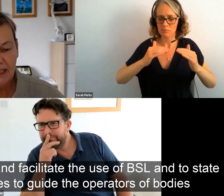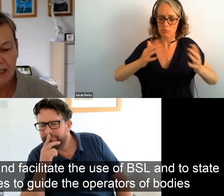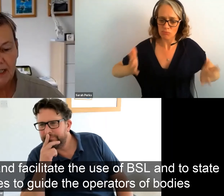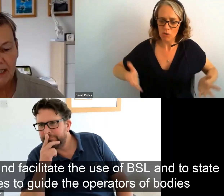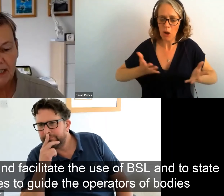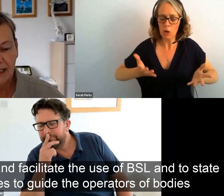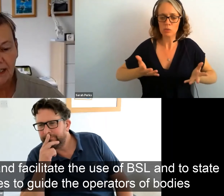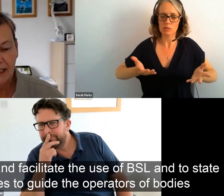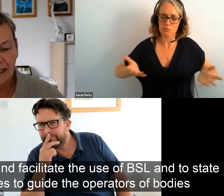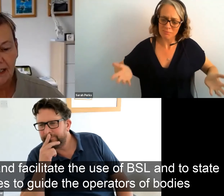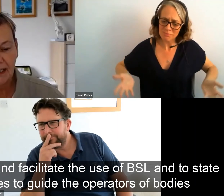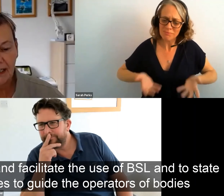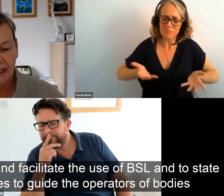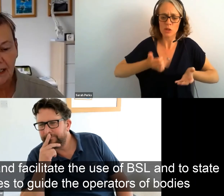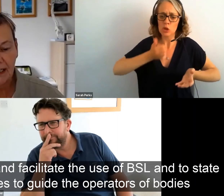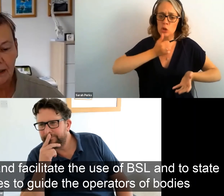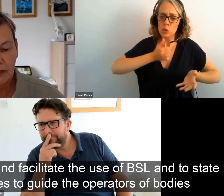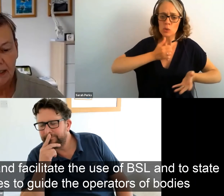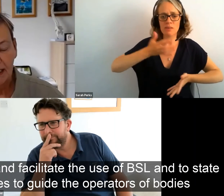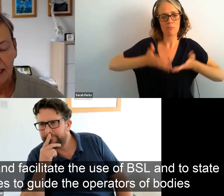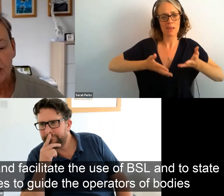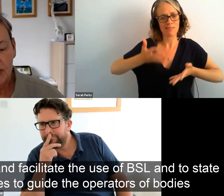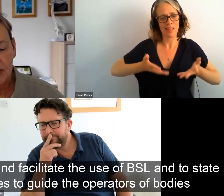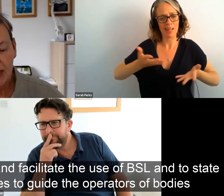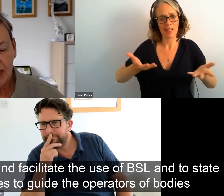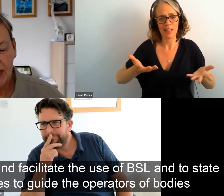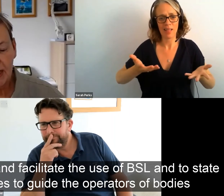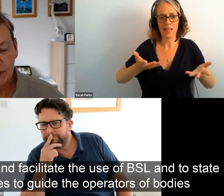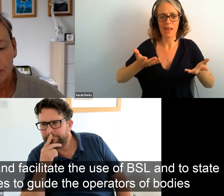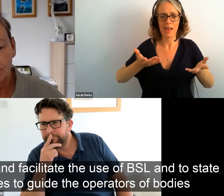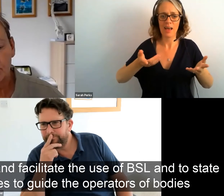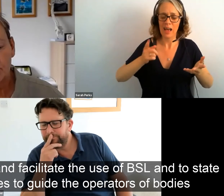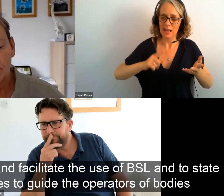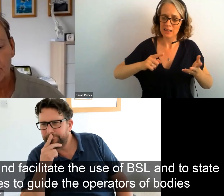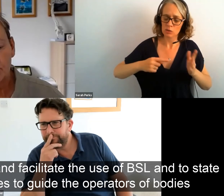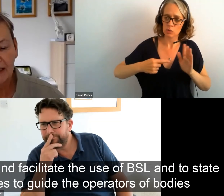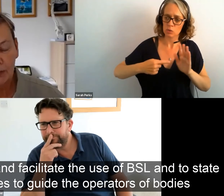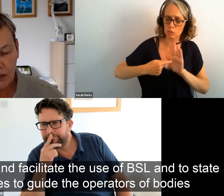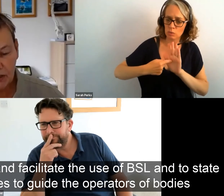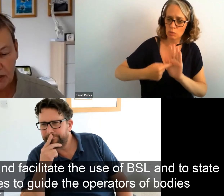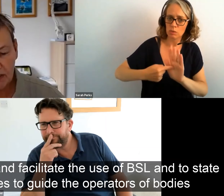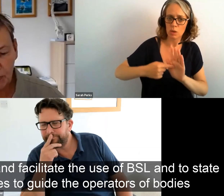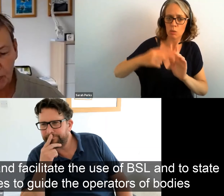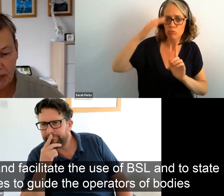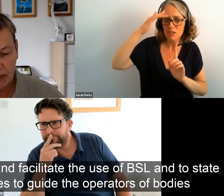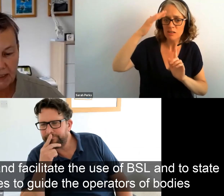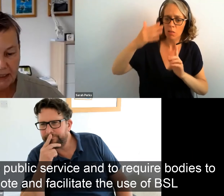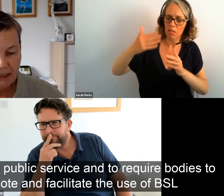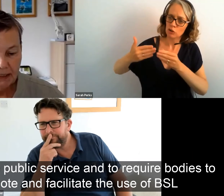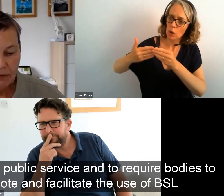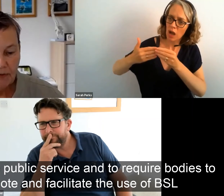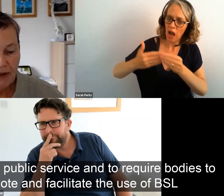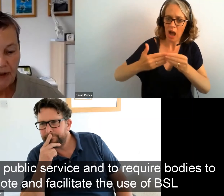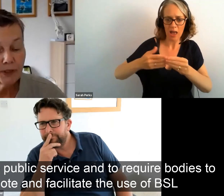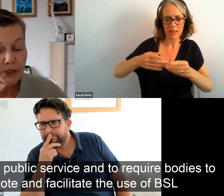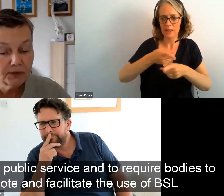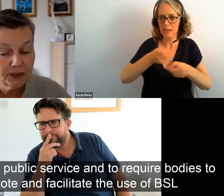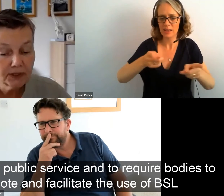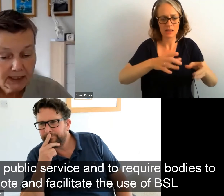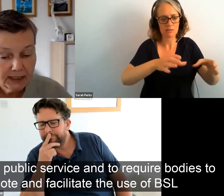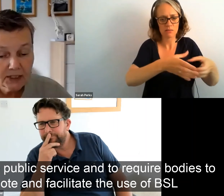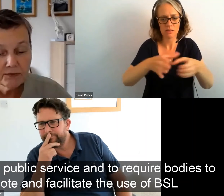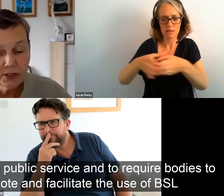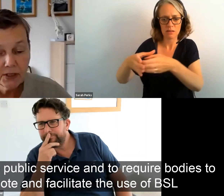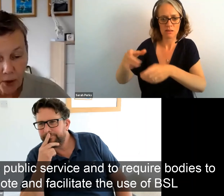use of British Sign Language, and to state principles to guide the operations of bodies that provide